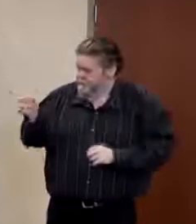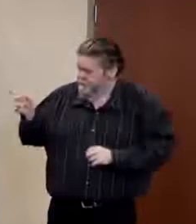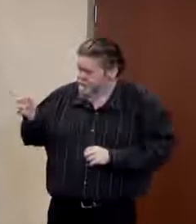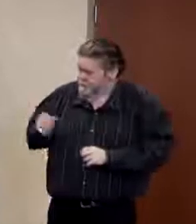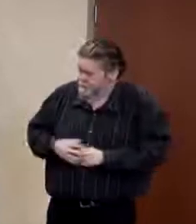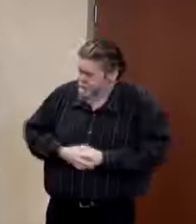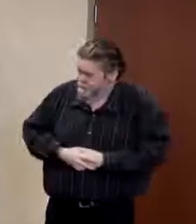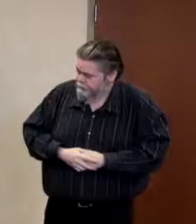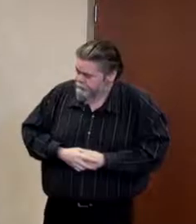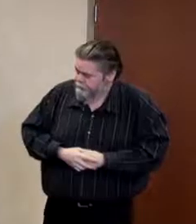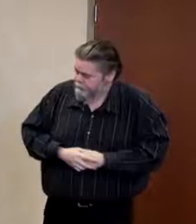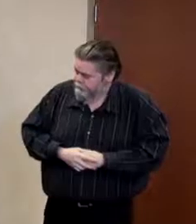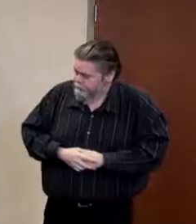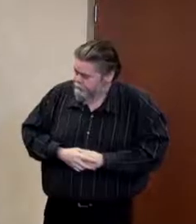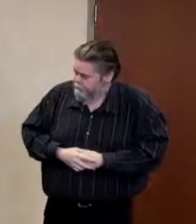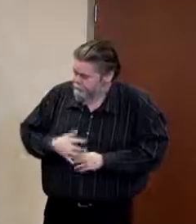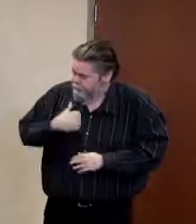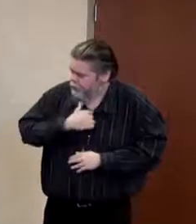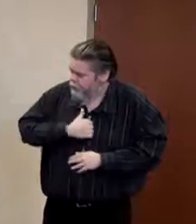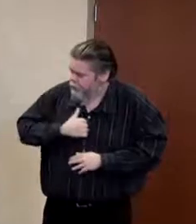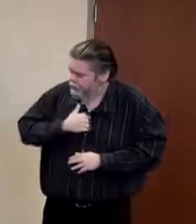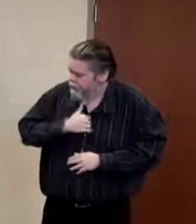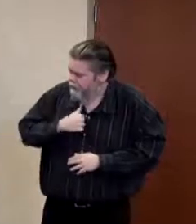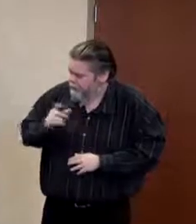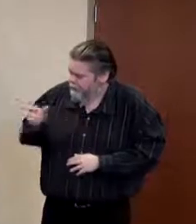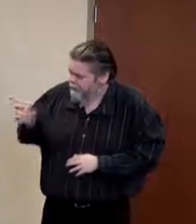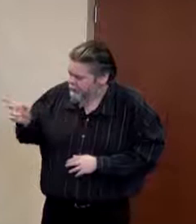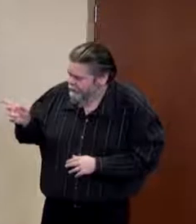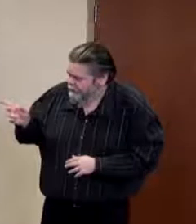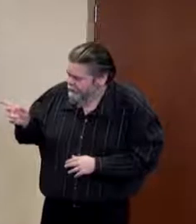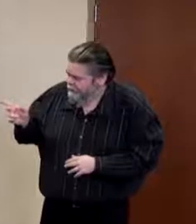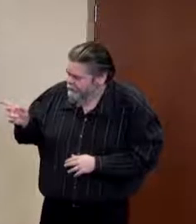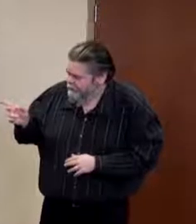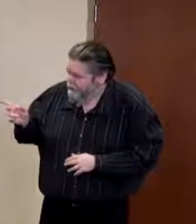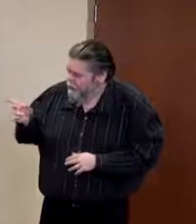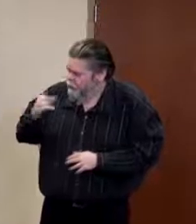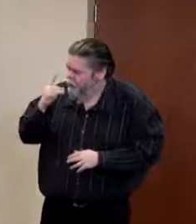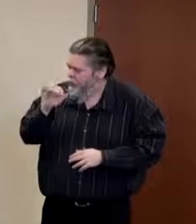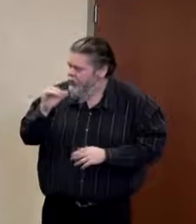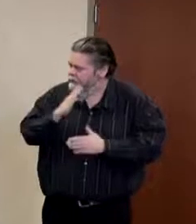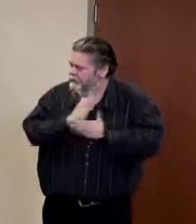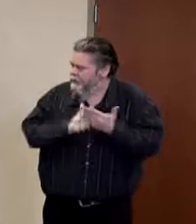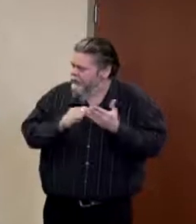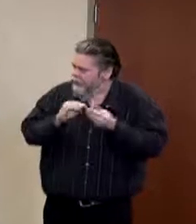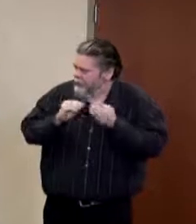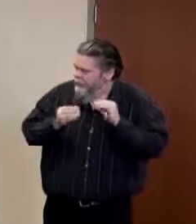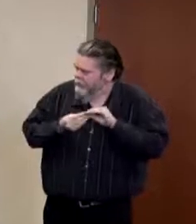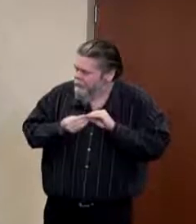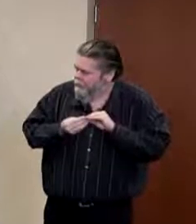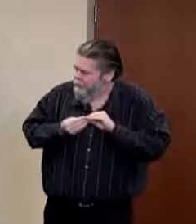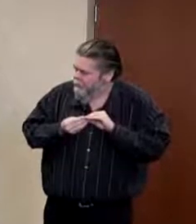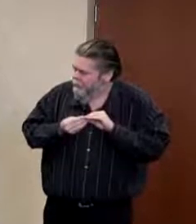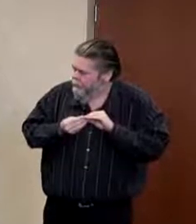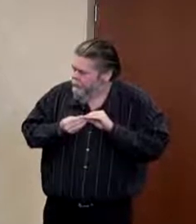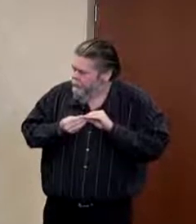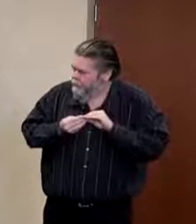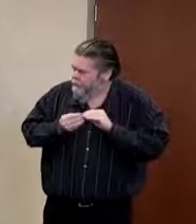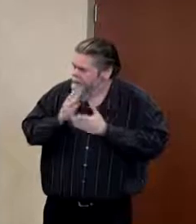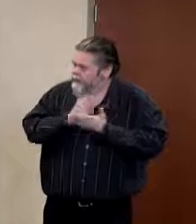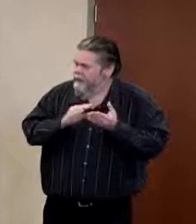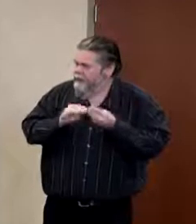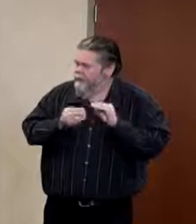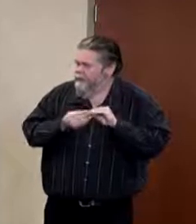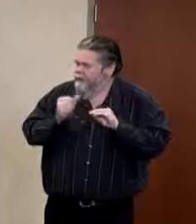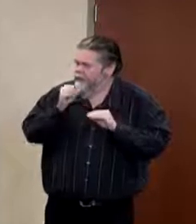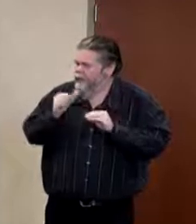and I'm sorry, it looks like I don't know, some of the numbers, some of the numbers